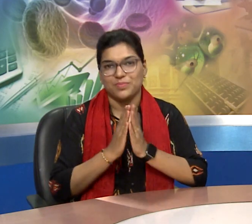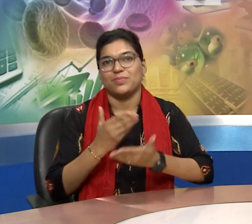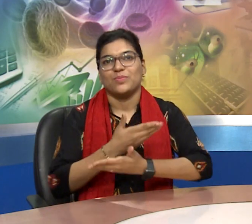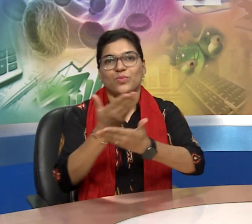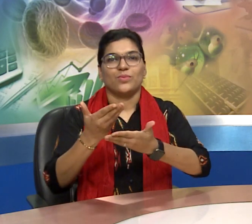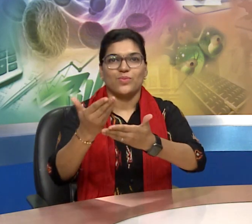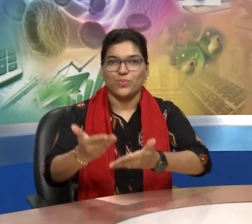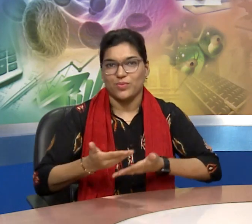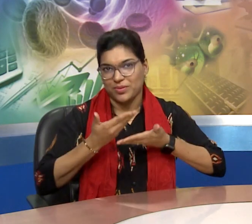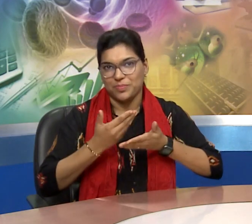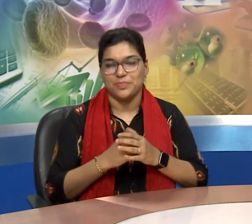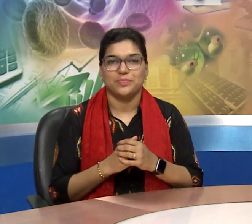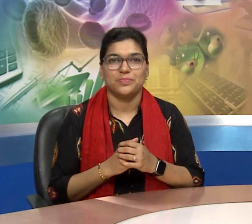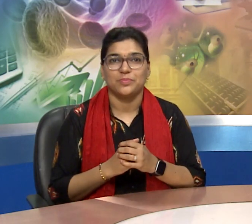Namaskar, welcome you all.